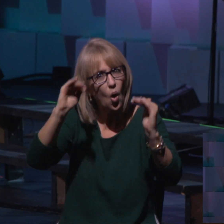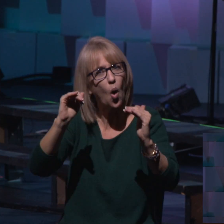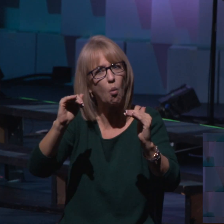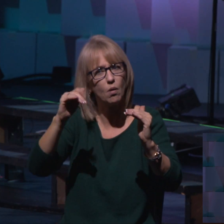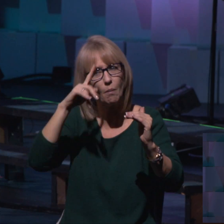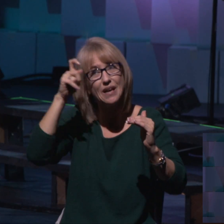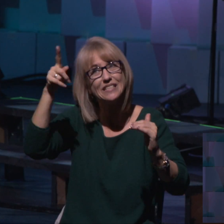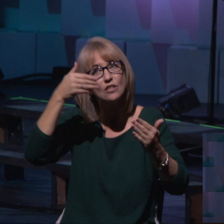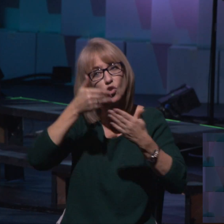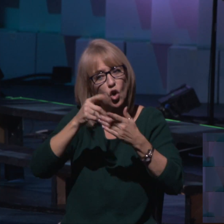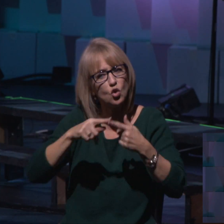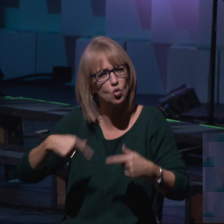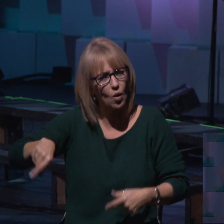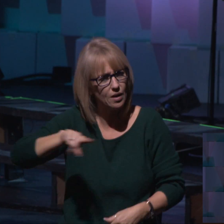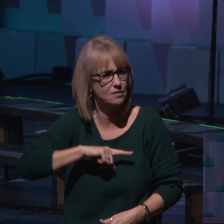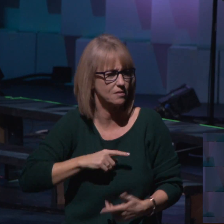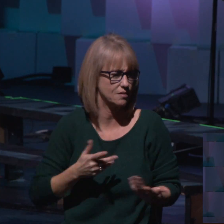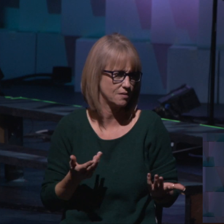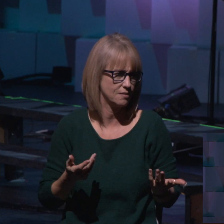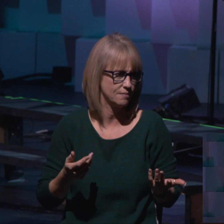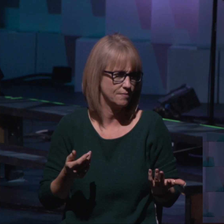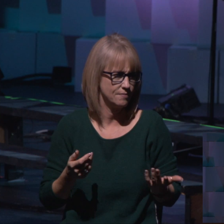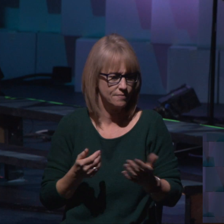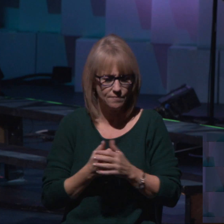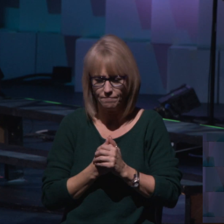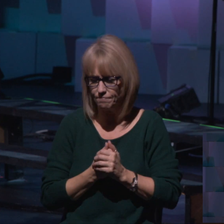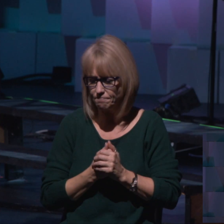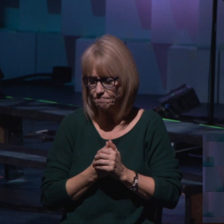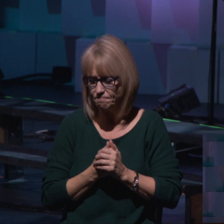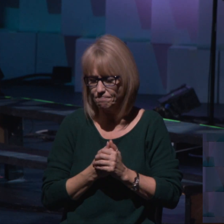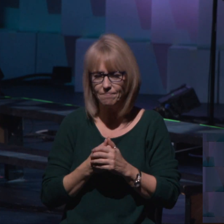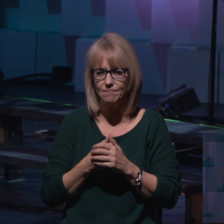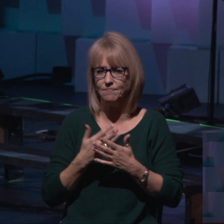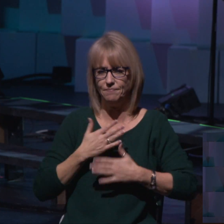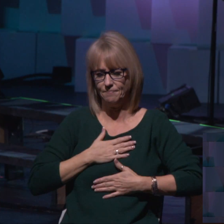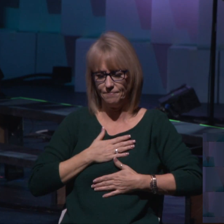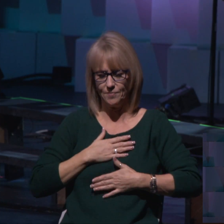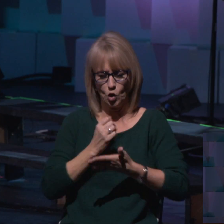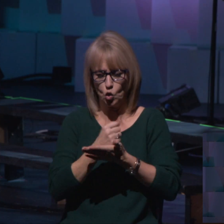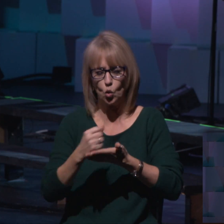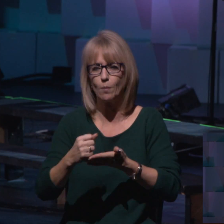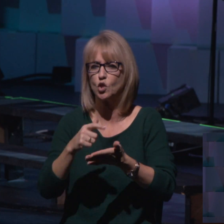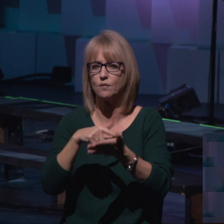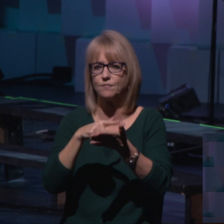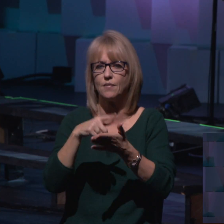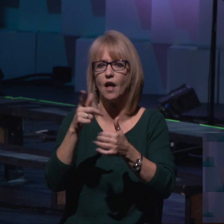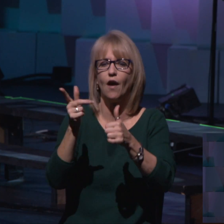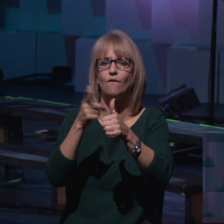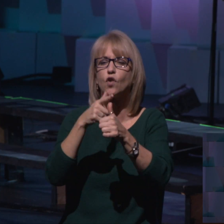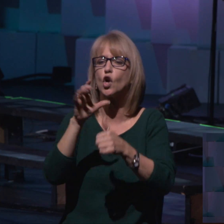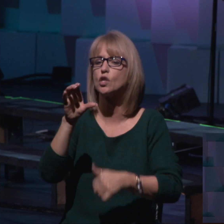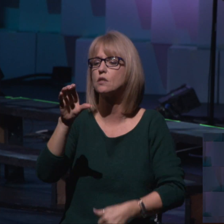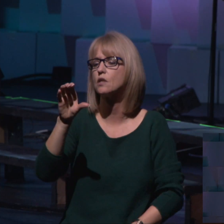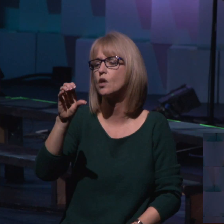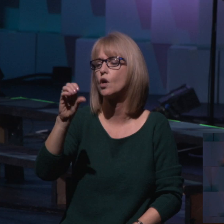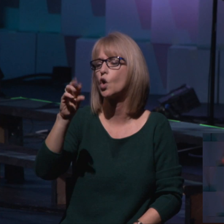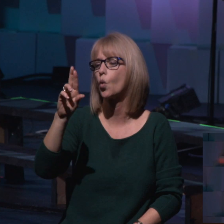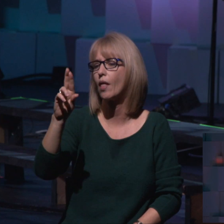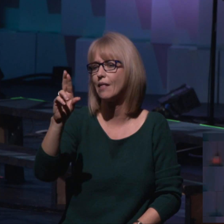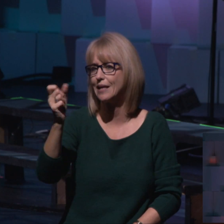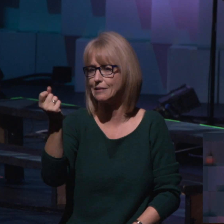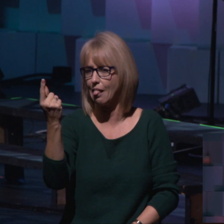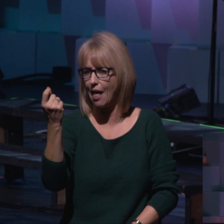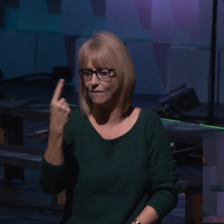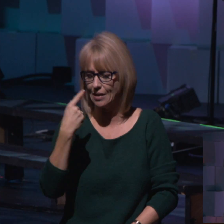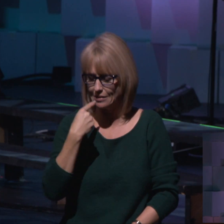of us. There's a passage in 1 Corinthians 11 that instructs us about communion time. It says, when we go to communion,